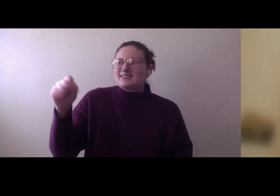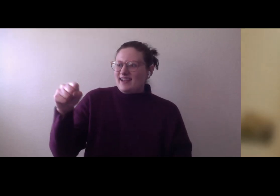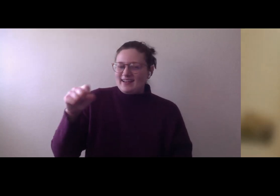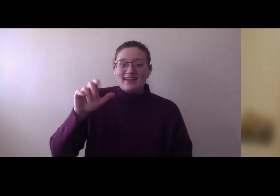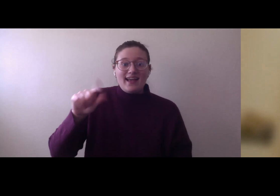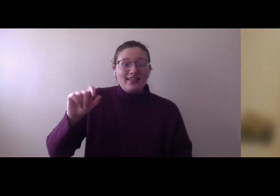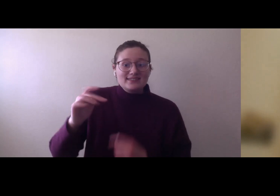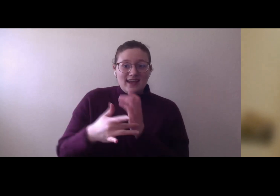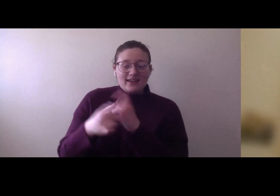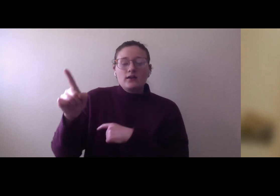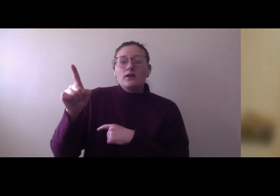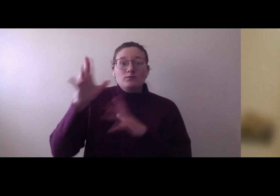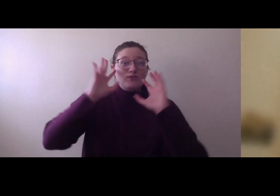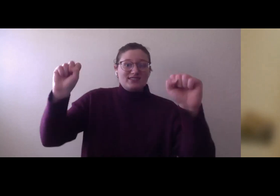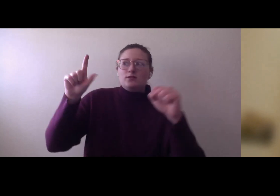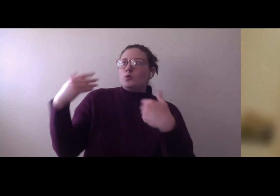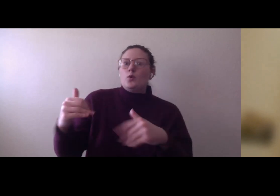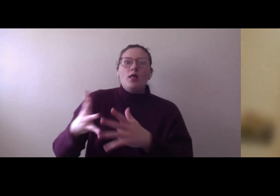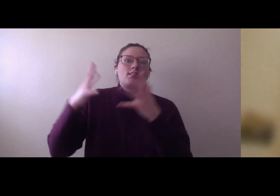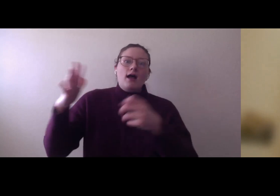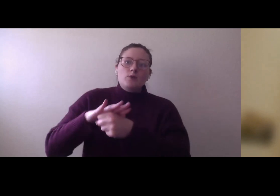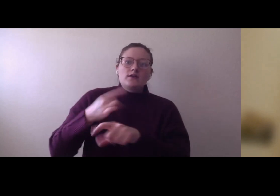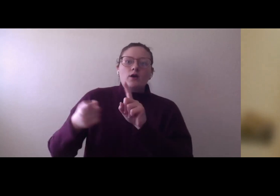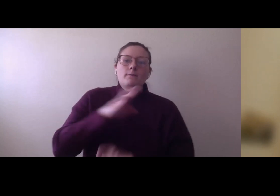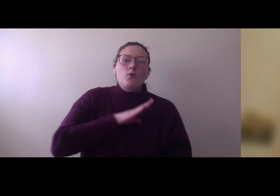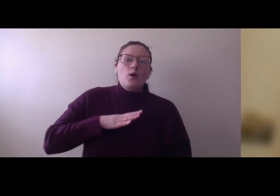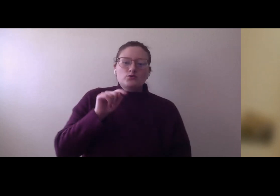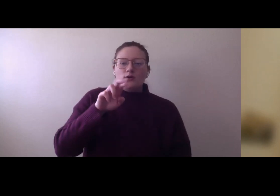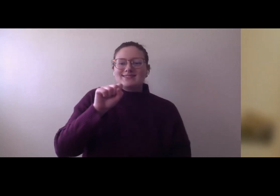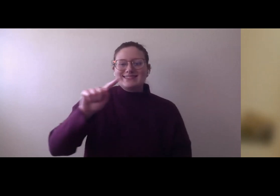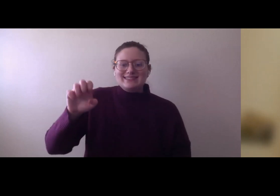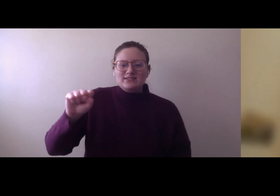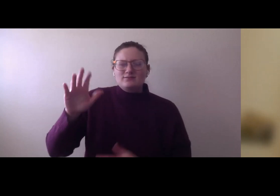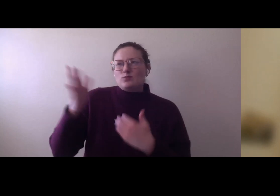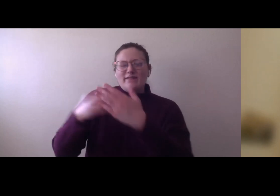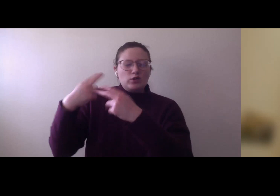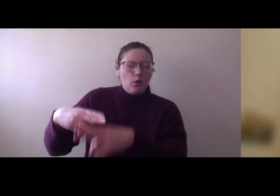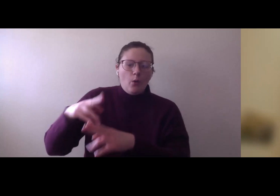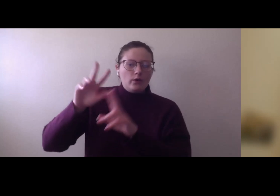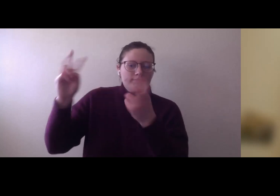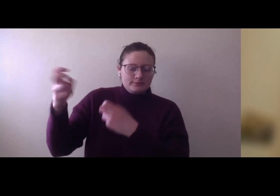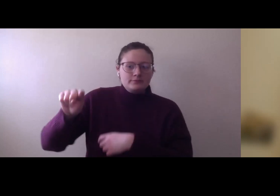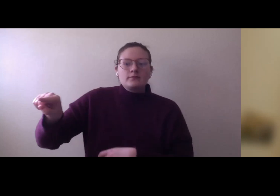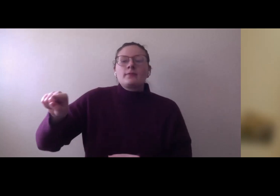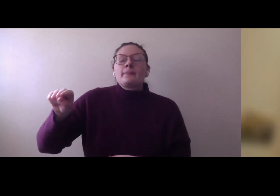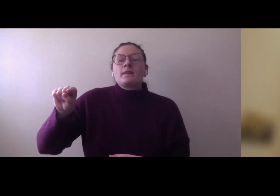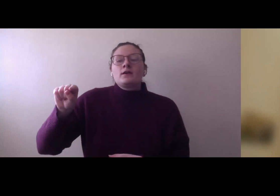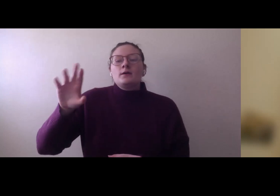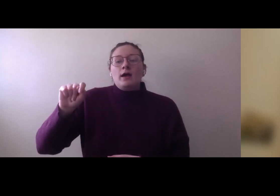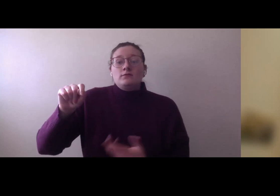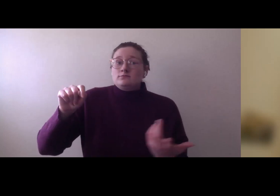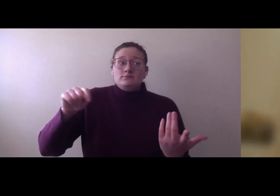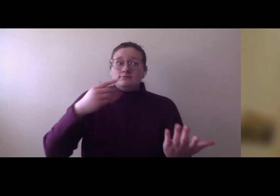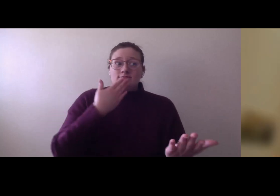under a lot of pressure from the board of trustees, or whatever it is called. And but to his credit, I